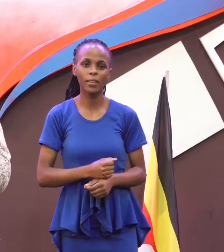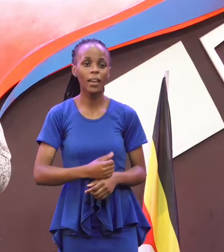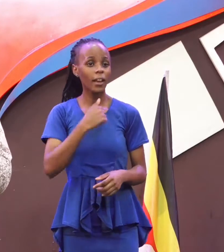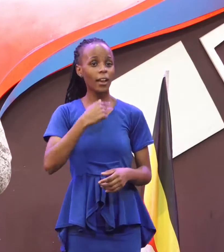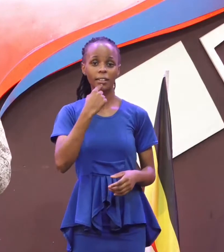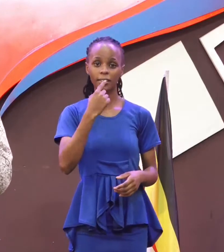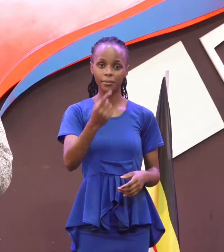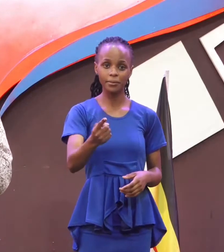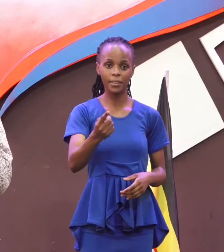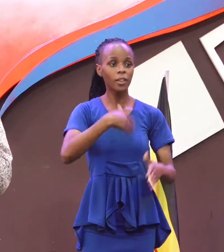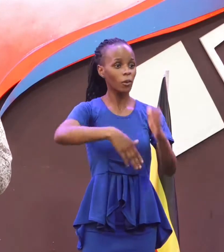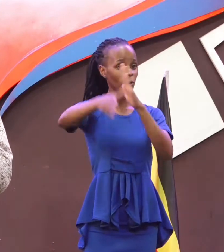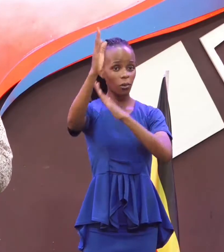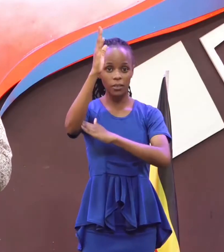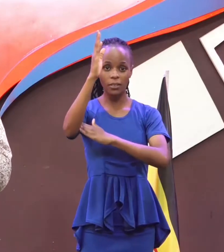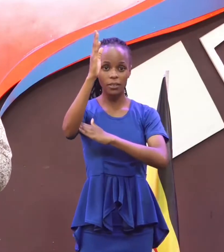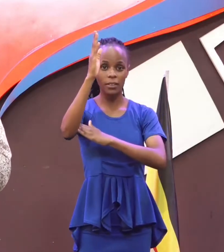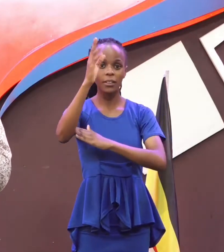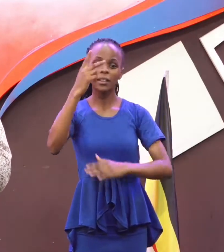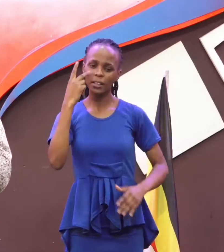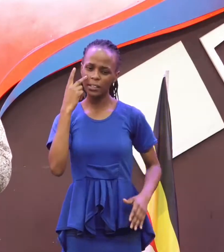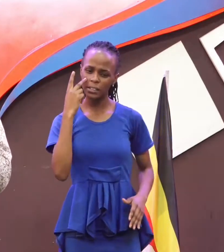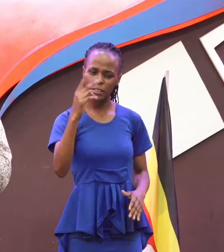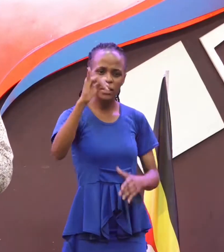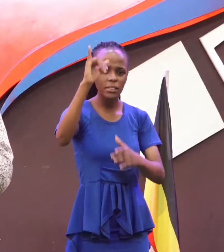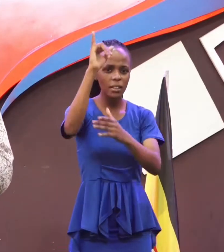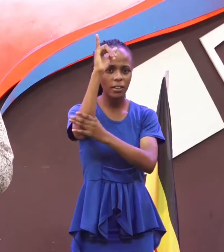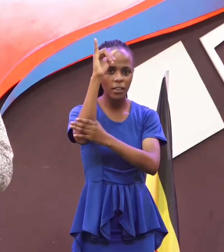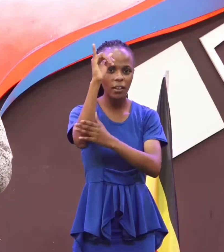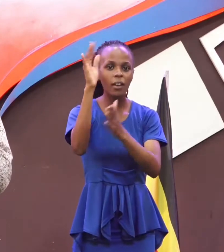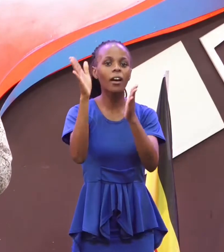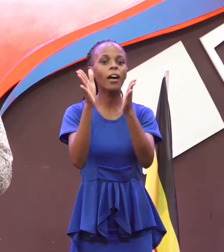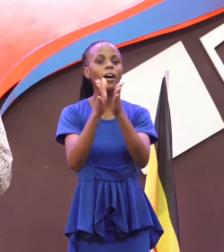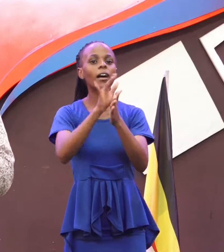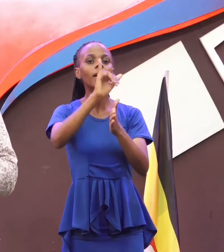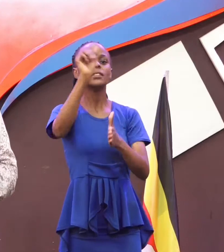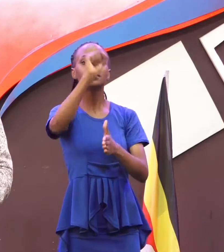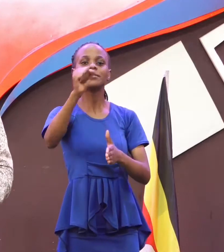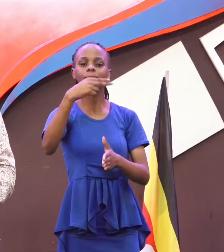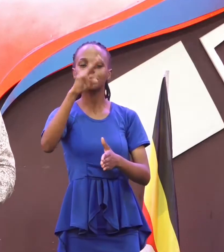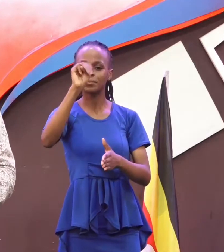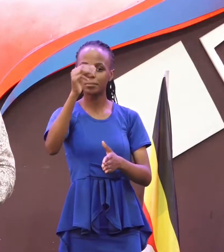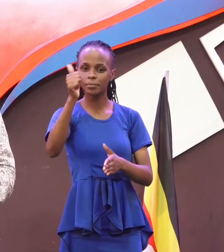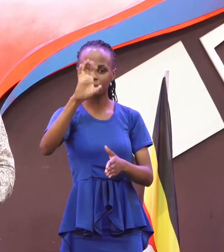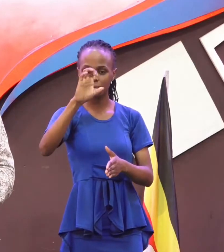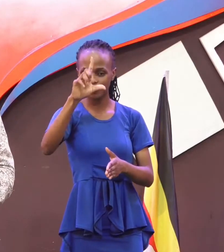Ngambye. I said Katonda God alaba Isaka. Sees Isaac. Alaba Ismail. Sees Ishmael.